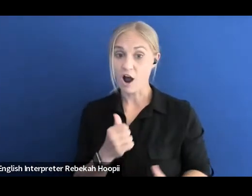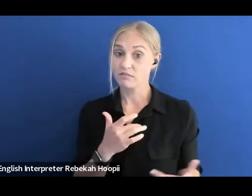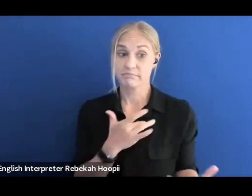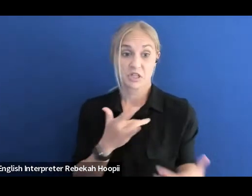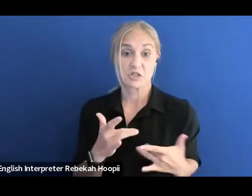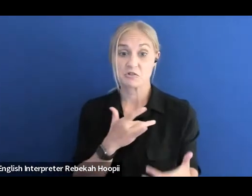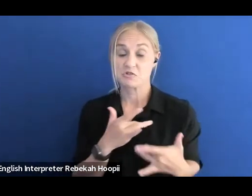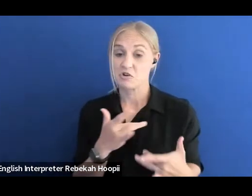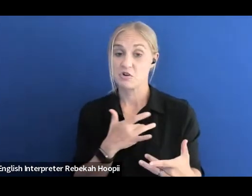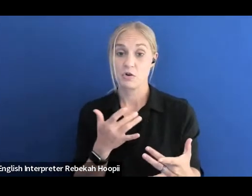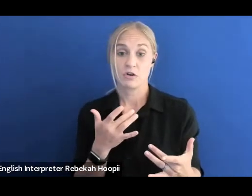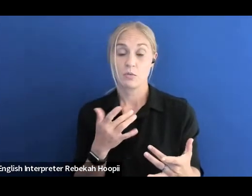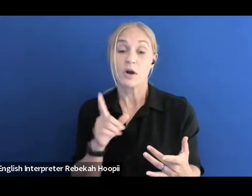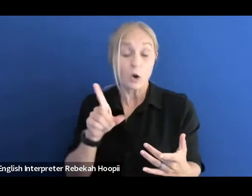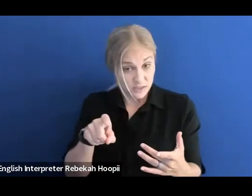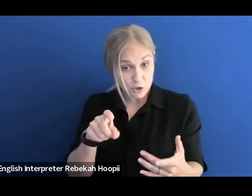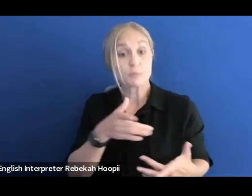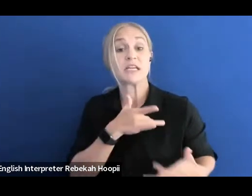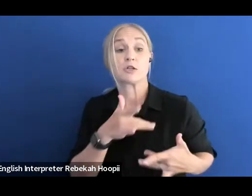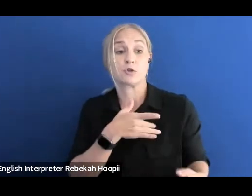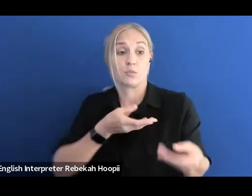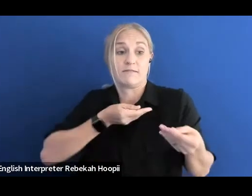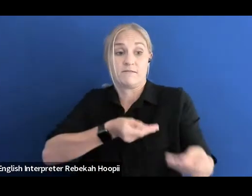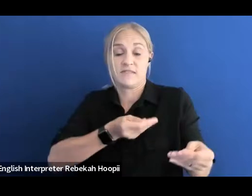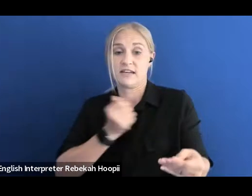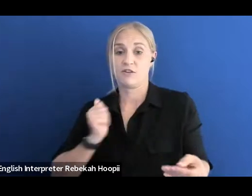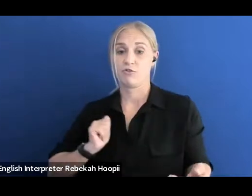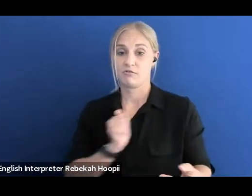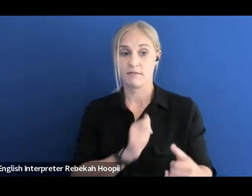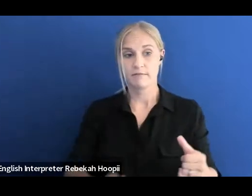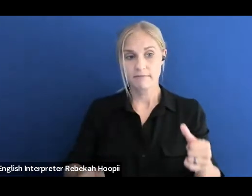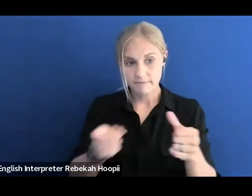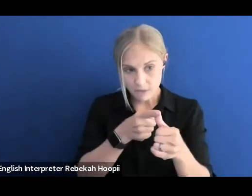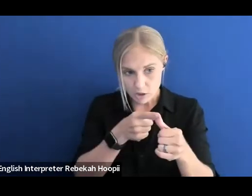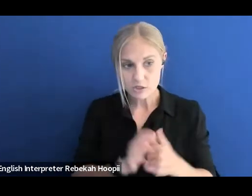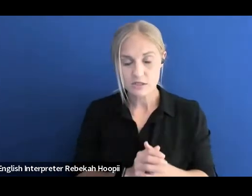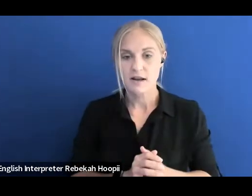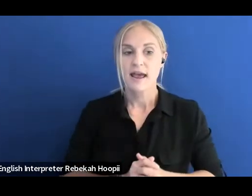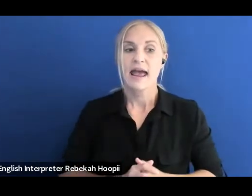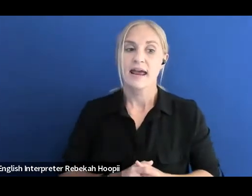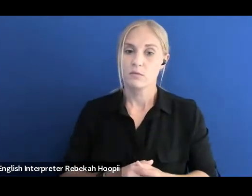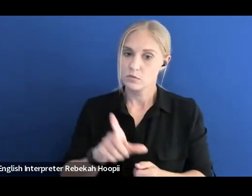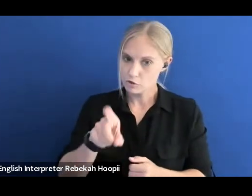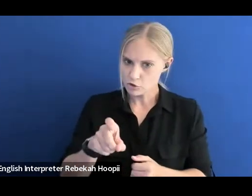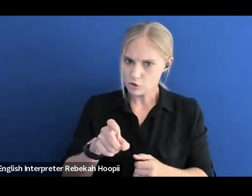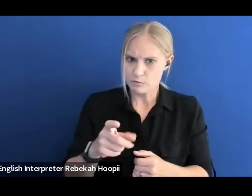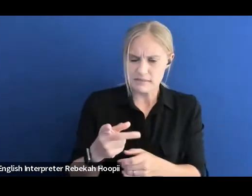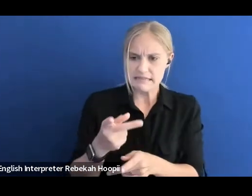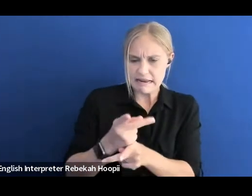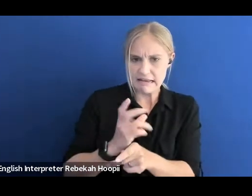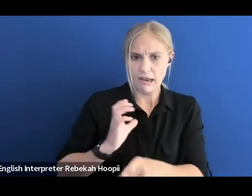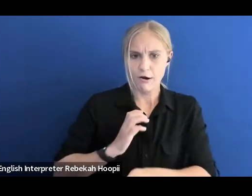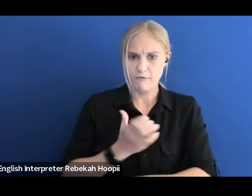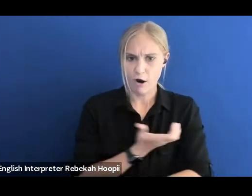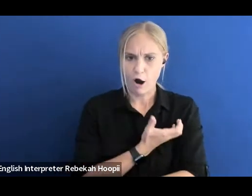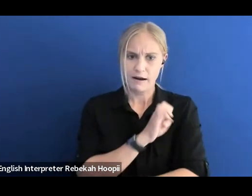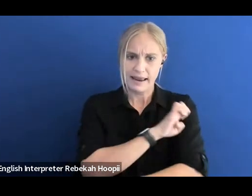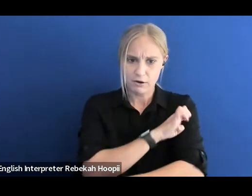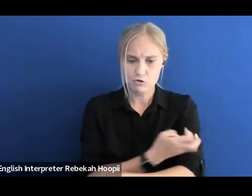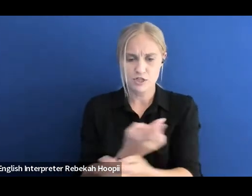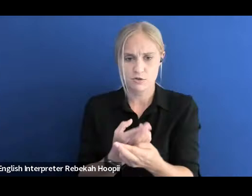feeding ourselves first and making sure that we have our own energy issues taken care of is a big issue for